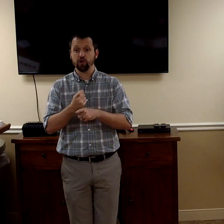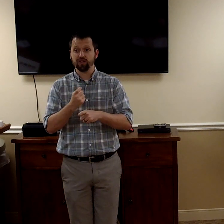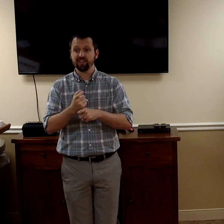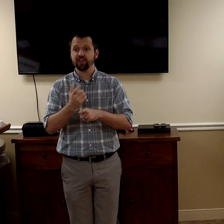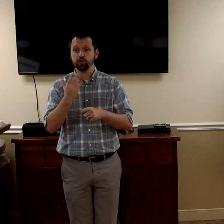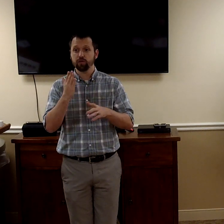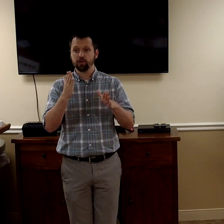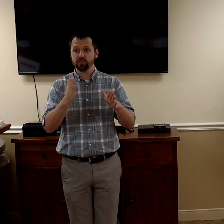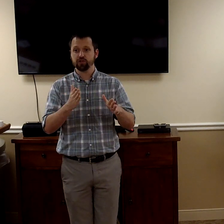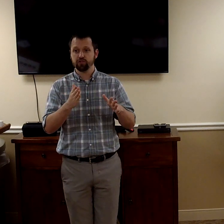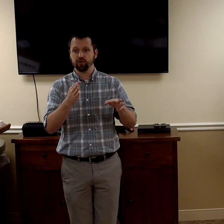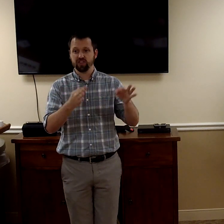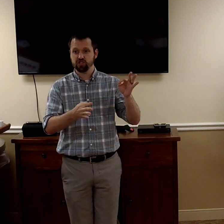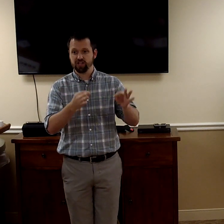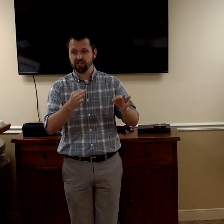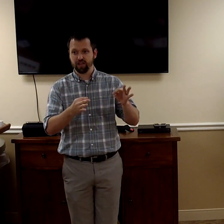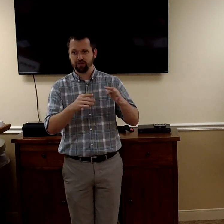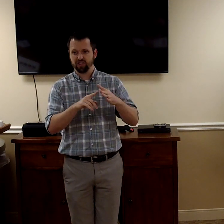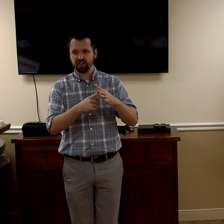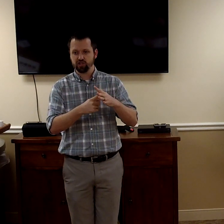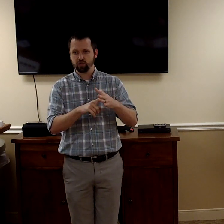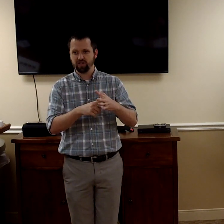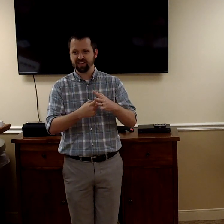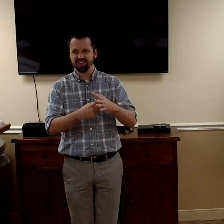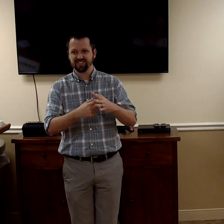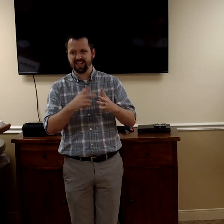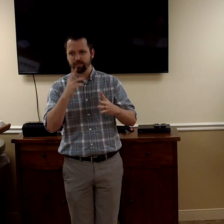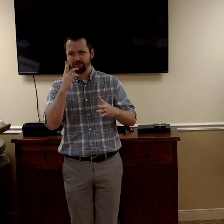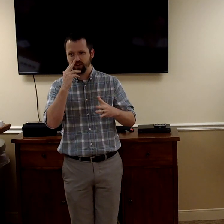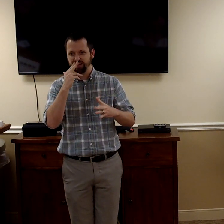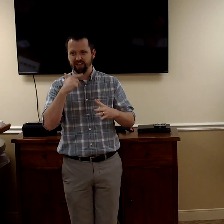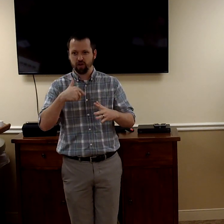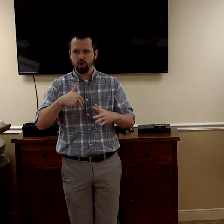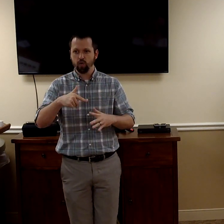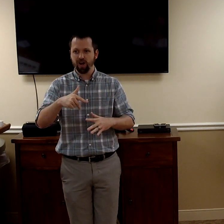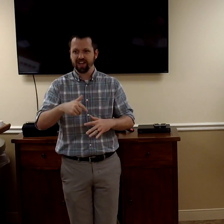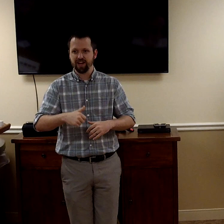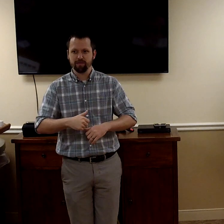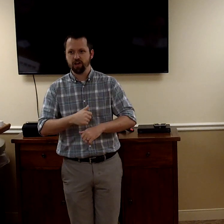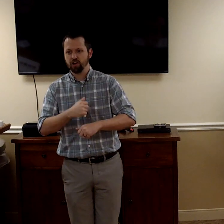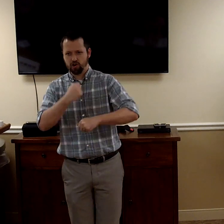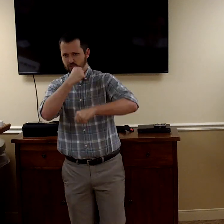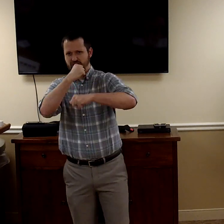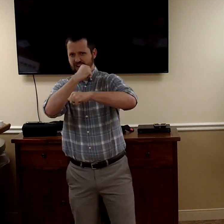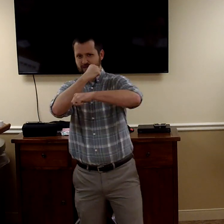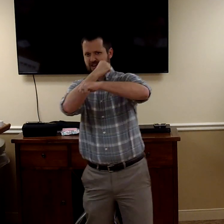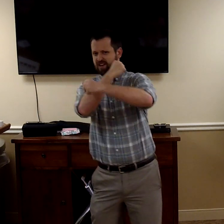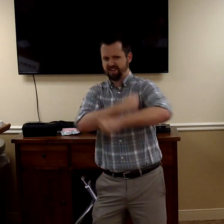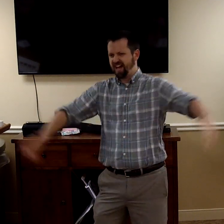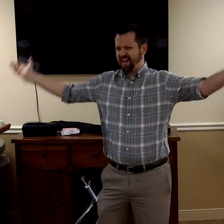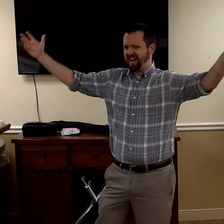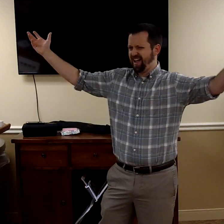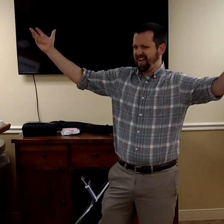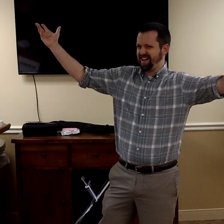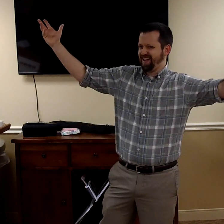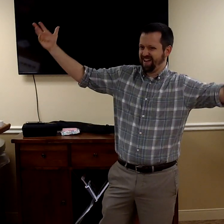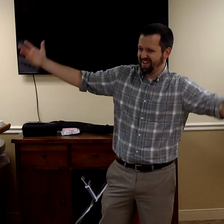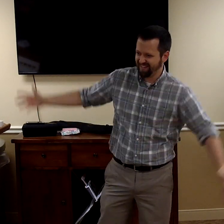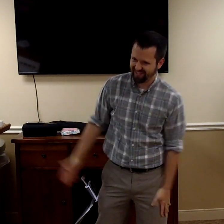because I knew the person who was doing the judging like for the initial ones, and I just thought it'd be funny to like walk in and be like, "Arabian